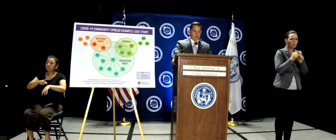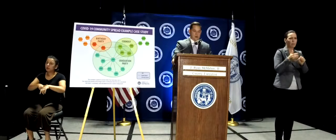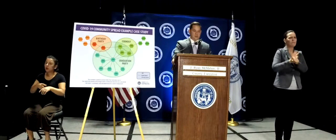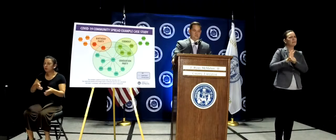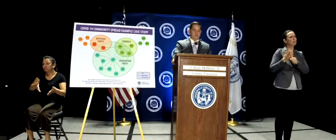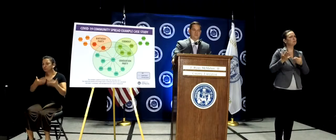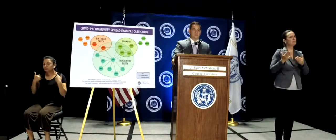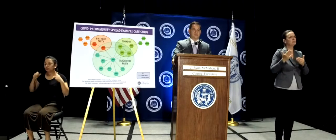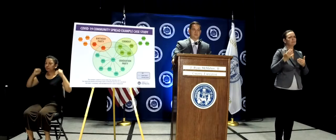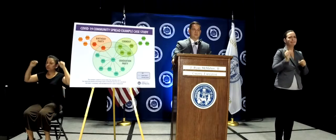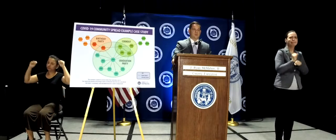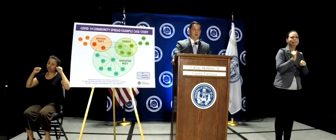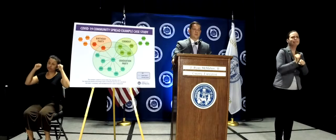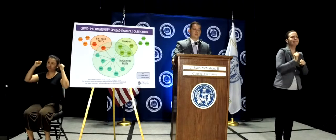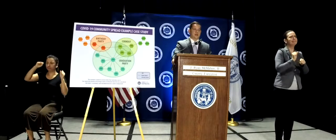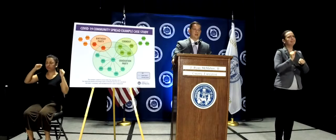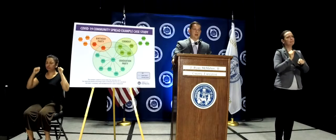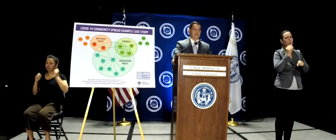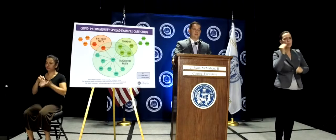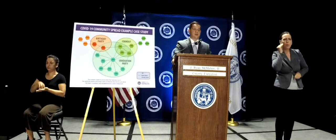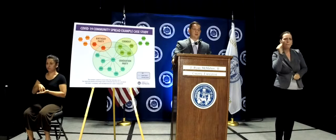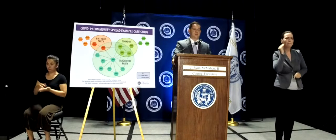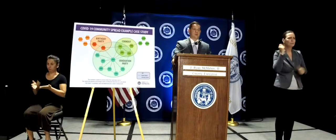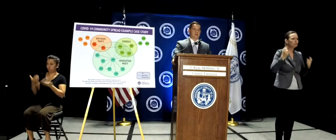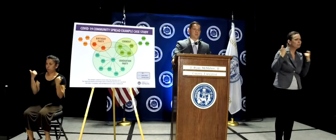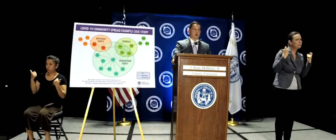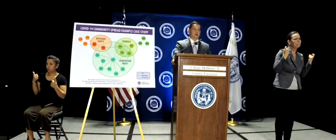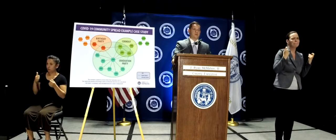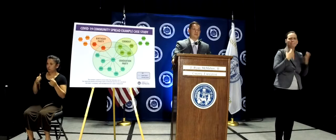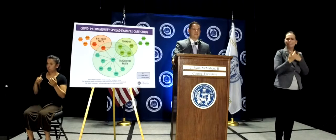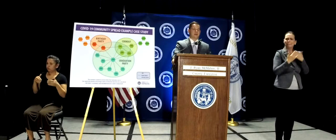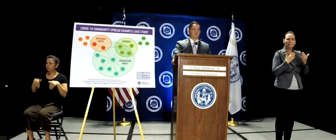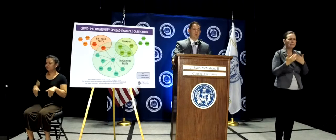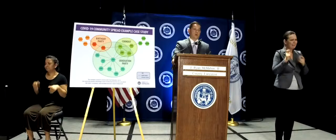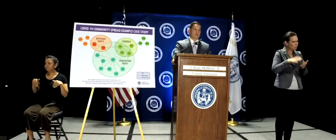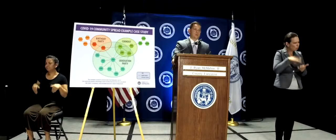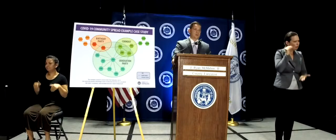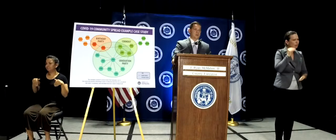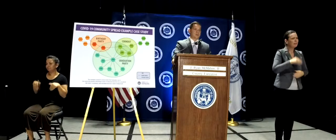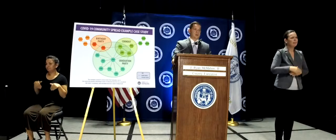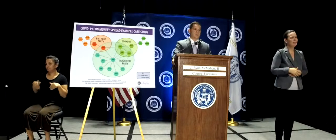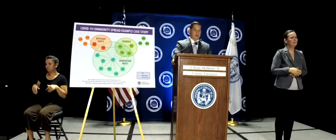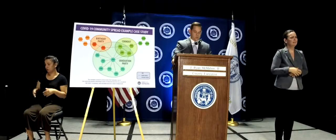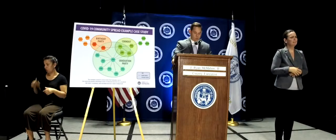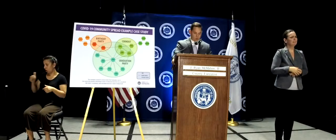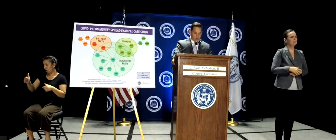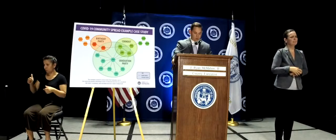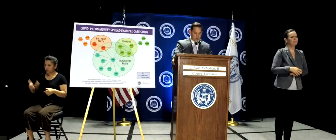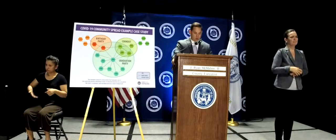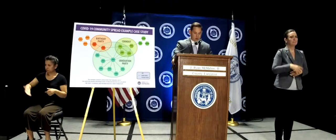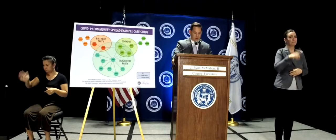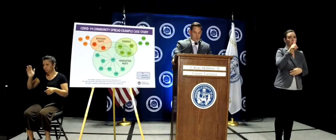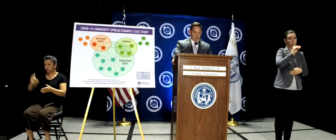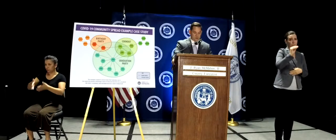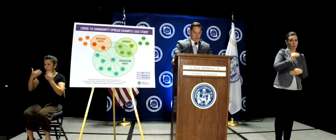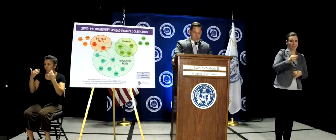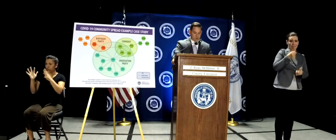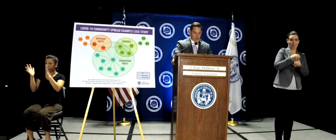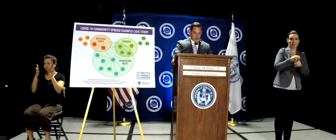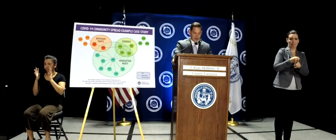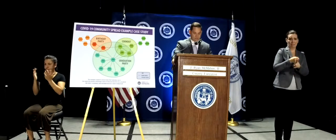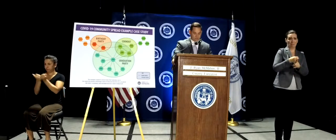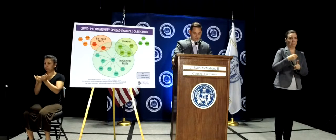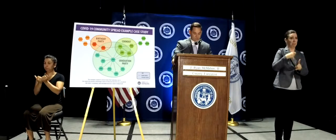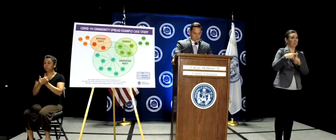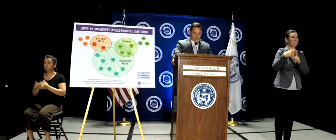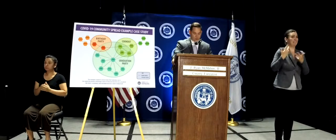encouraging these businesses who are on the sidelines to our state partners, let's get them going. Let's get them back to work. And we'll continue to